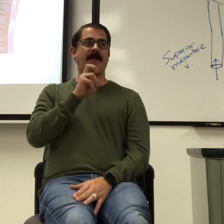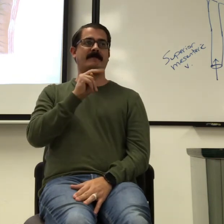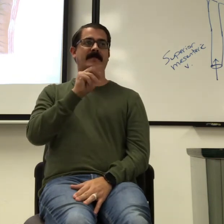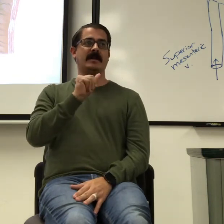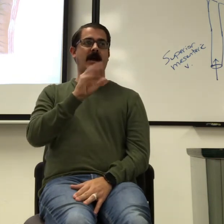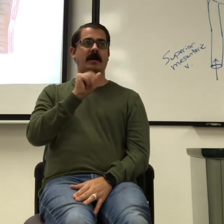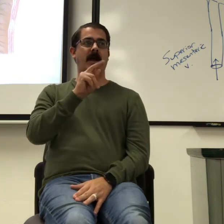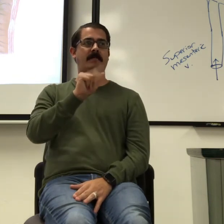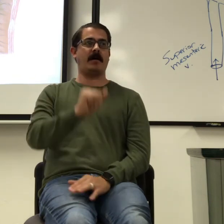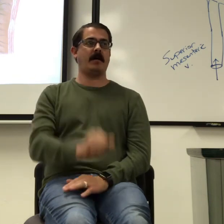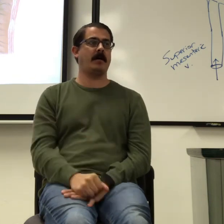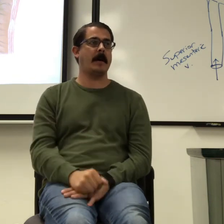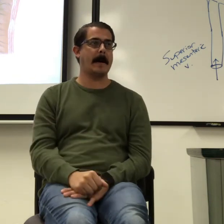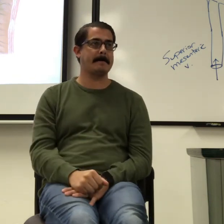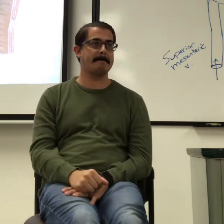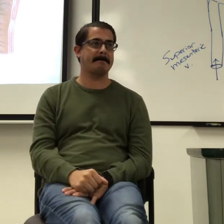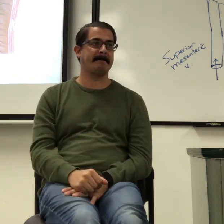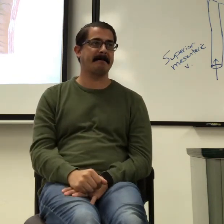So know what portal